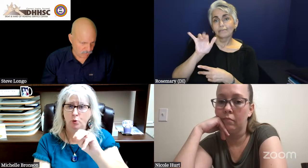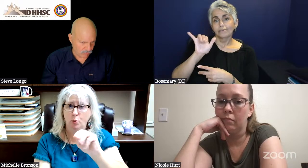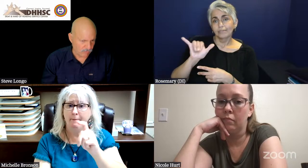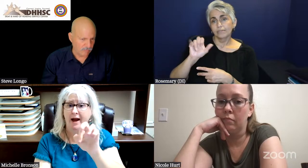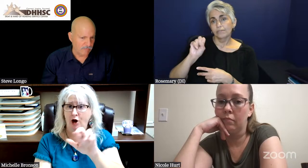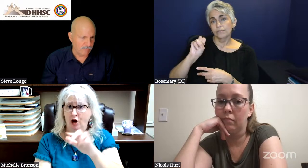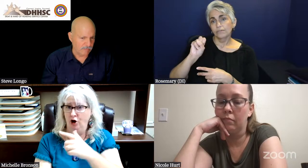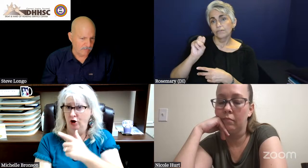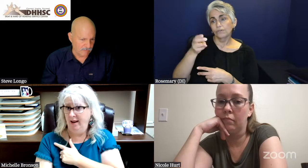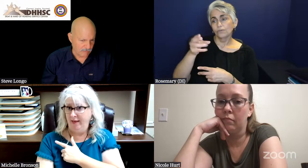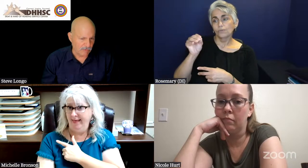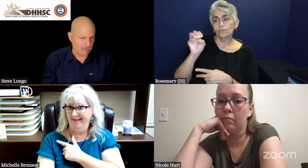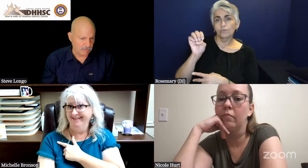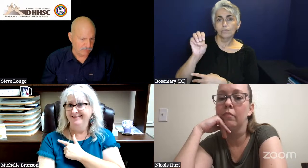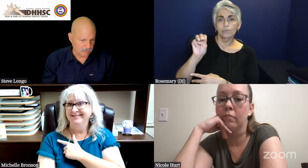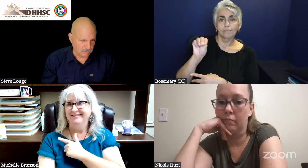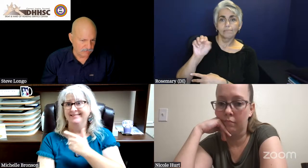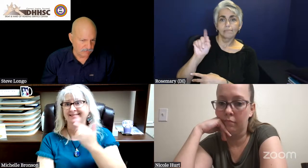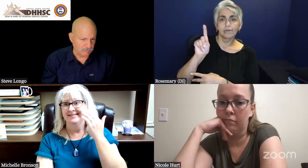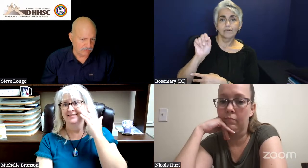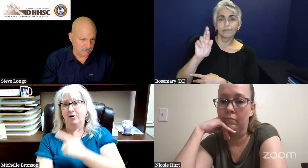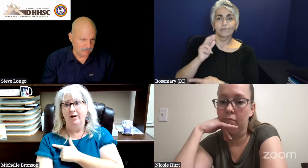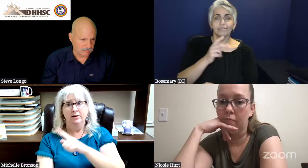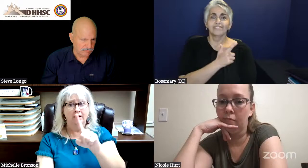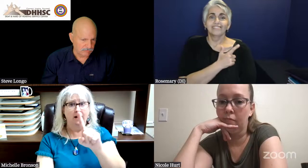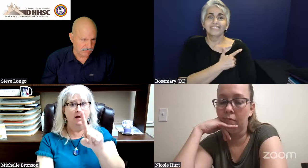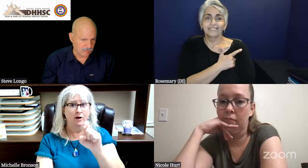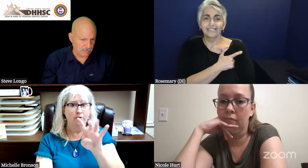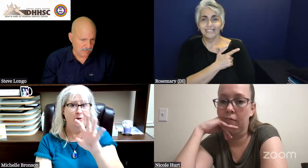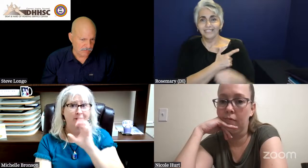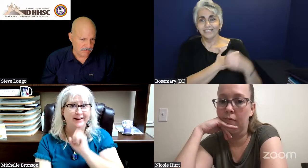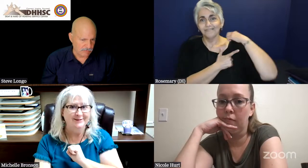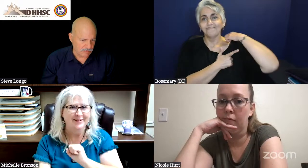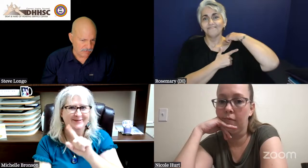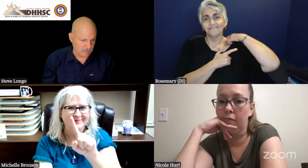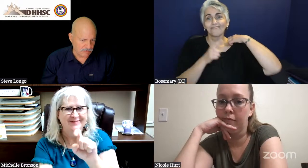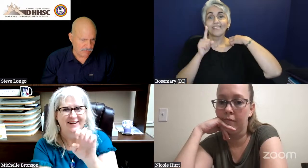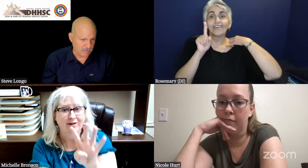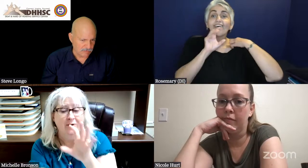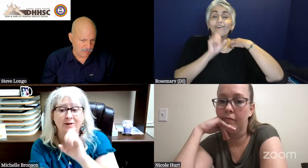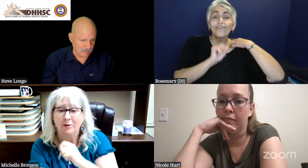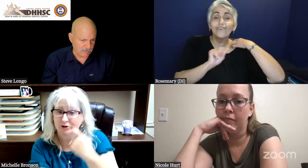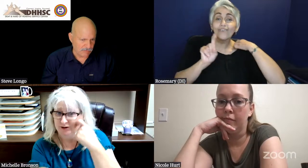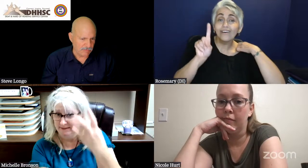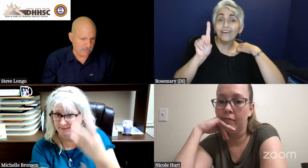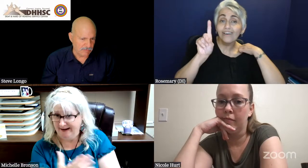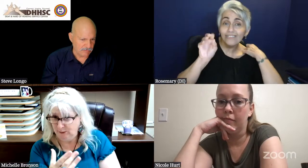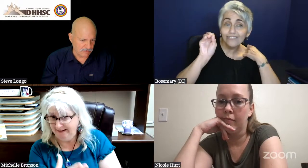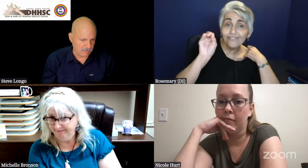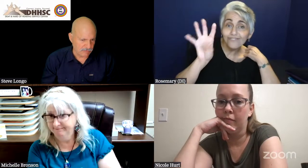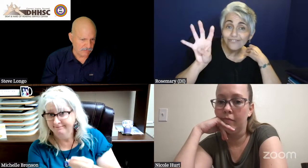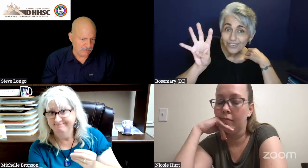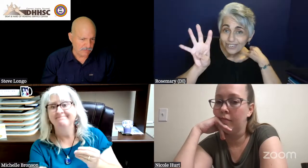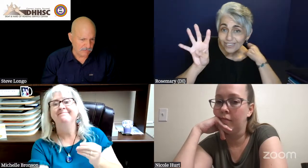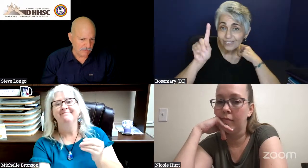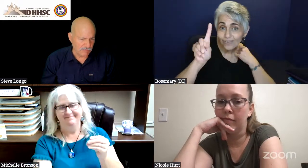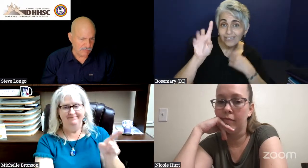what the family's going to do. And the other one is Larry Shoemaker. And Larry